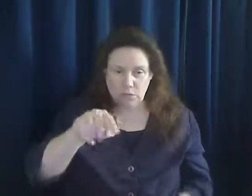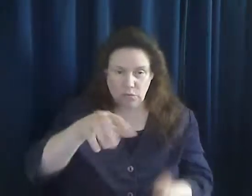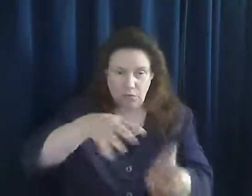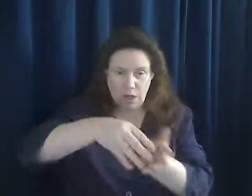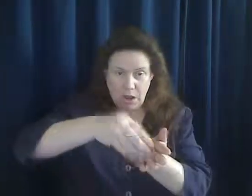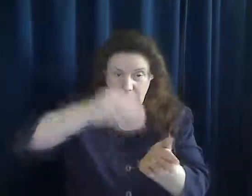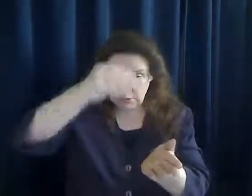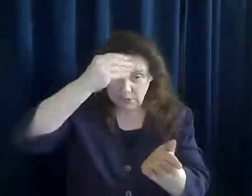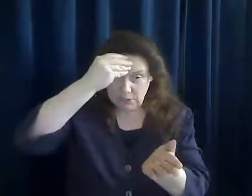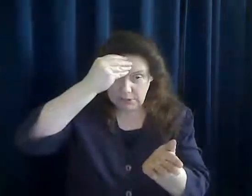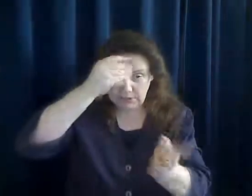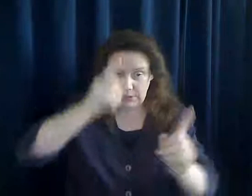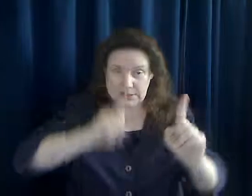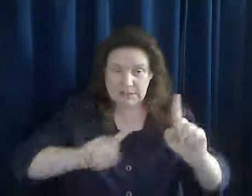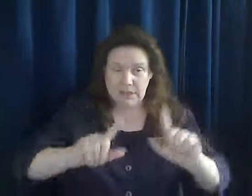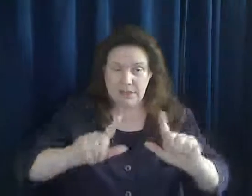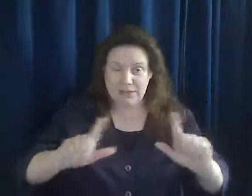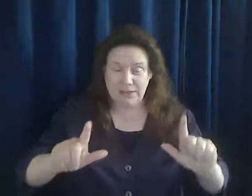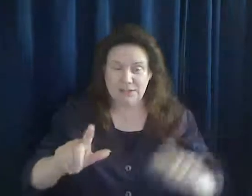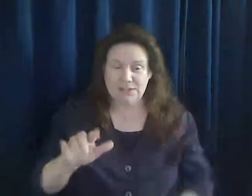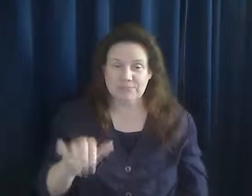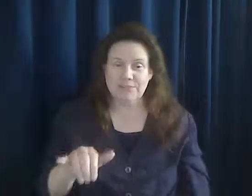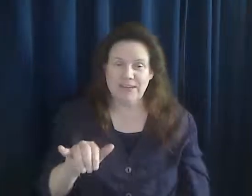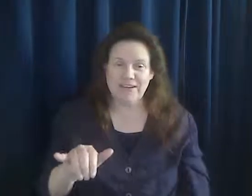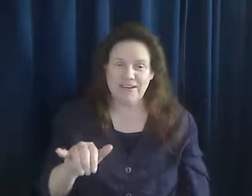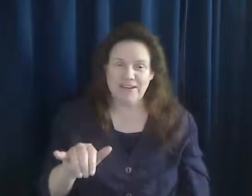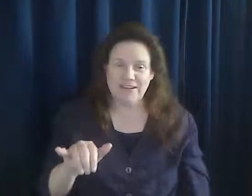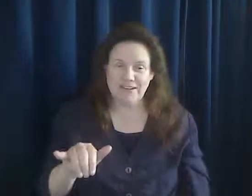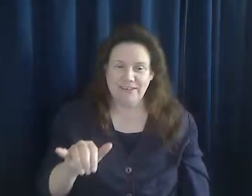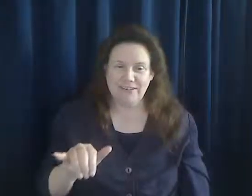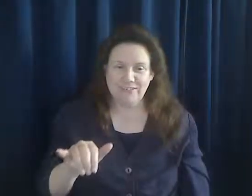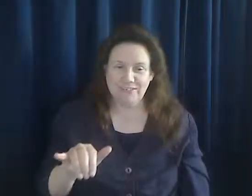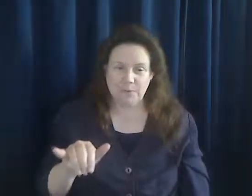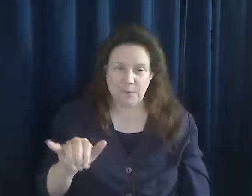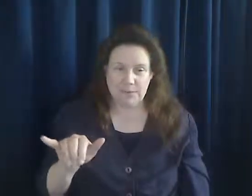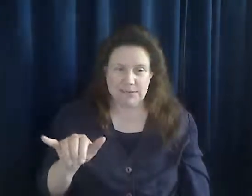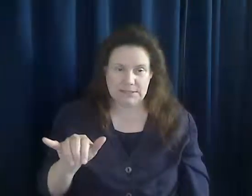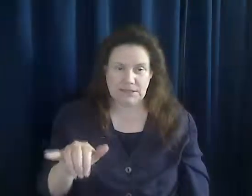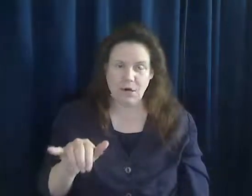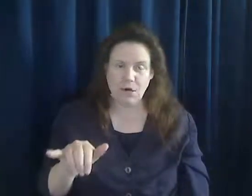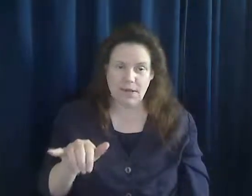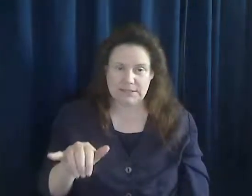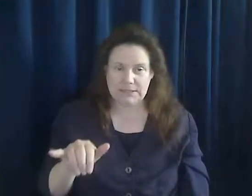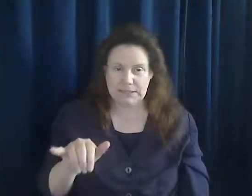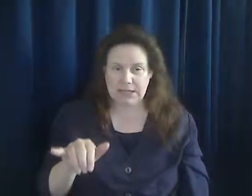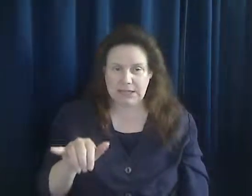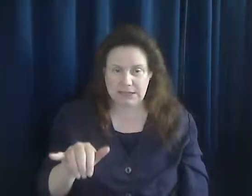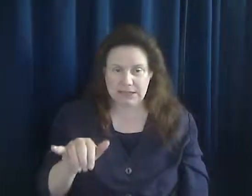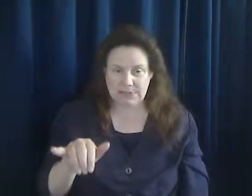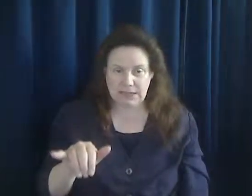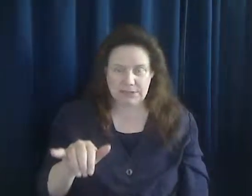You are learning sign language? Oh, remember this sign? Oh, I see, I get it, I